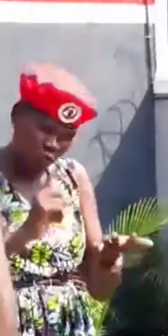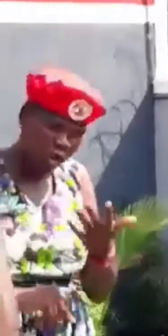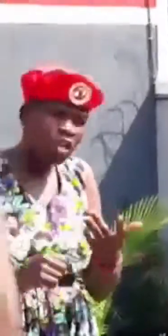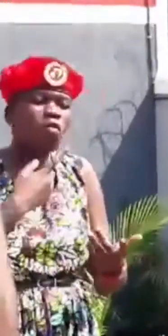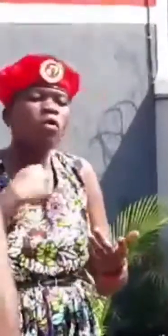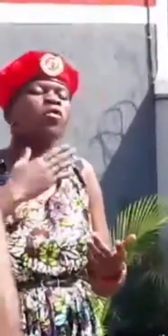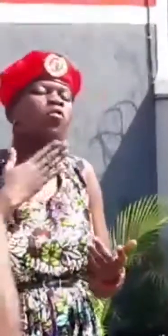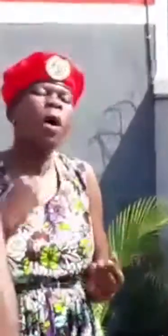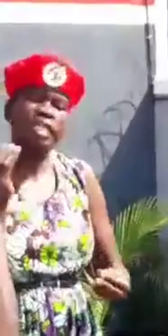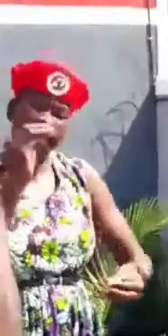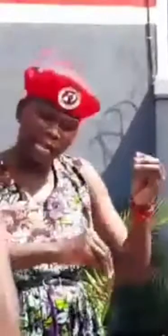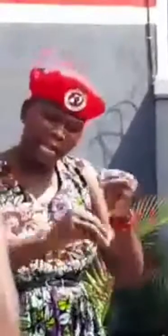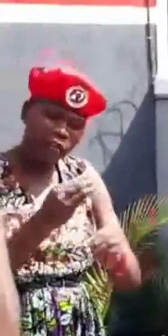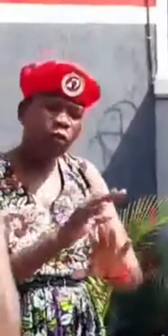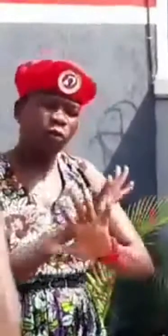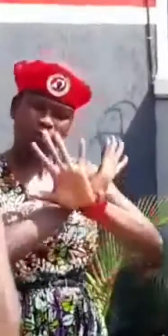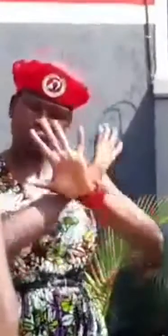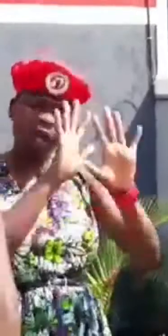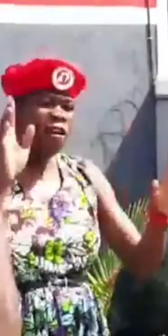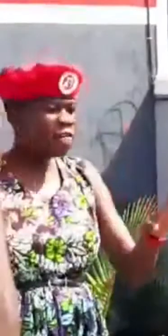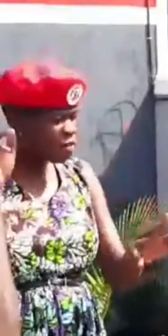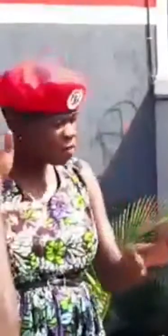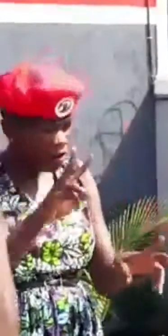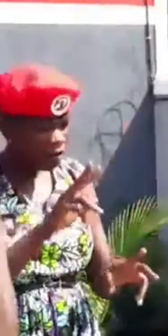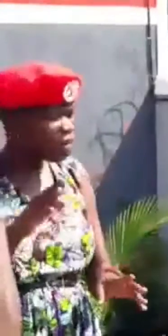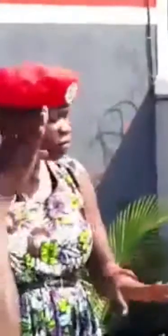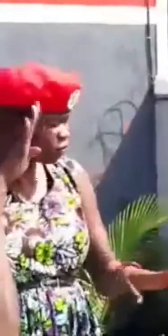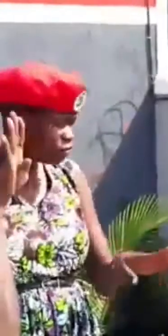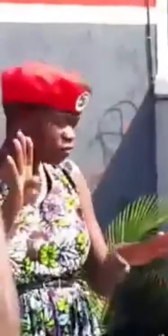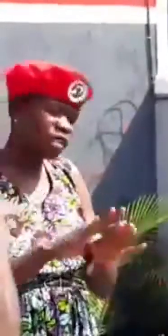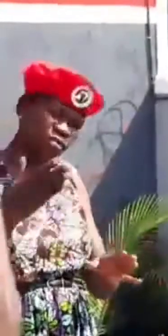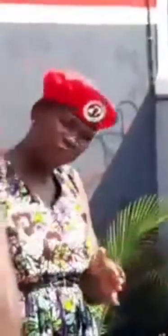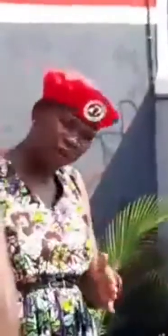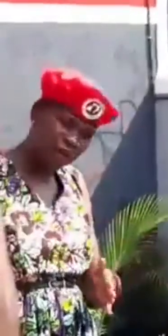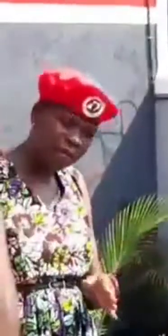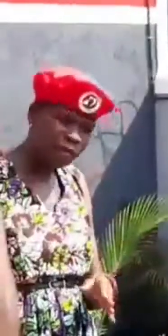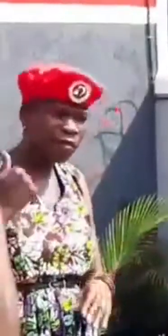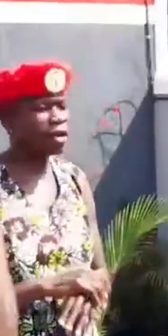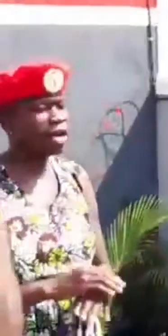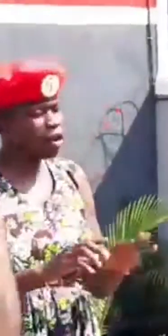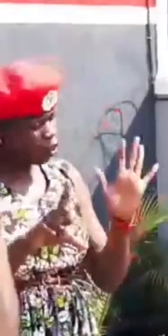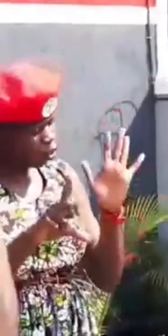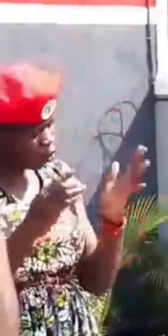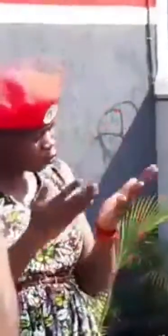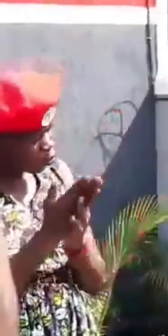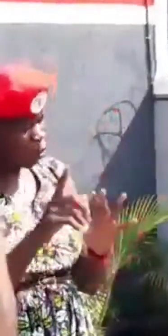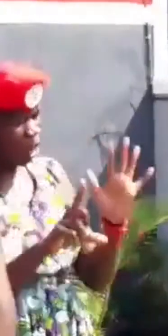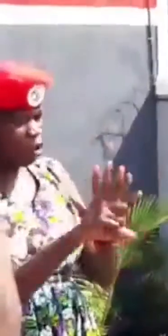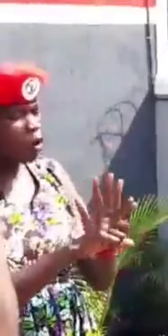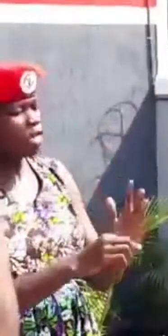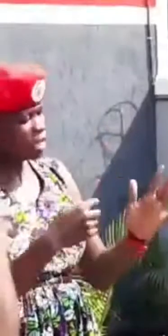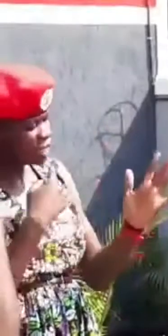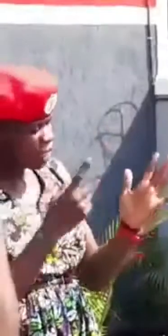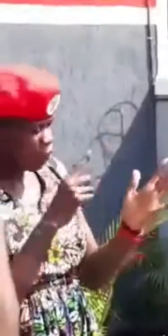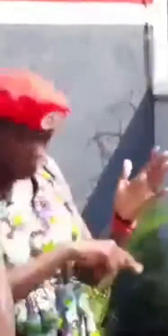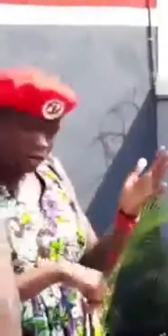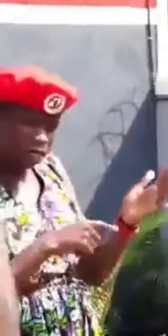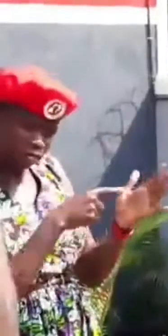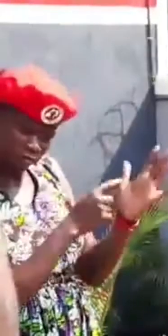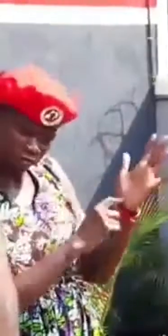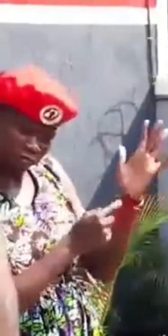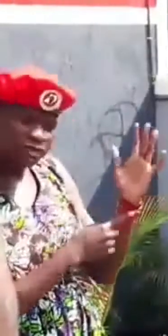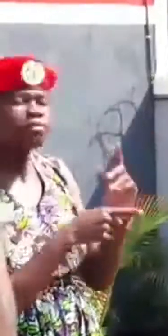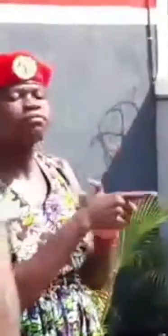is a real election as envisaged by the law of Uganda, a real election